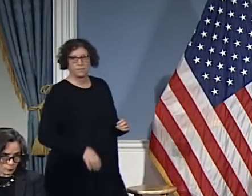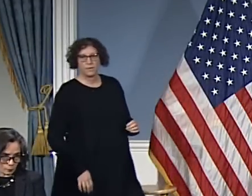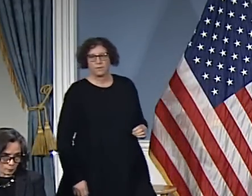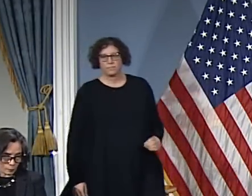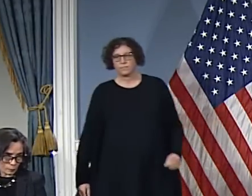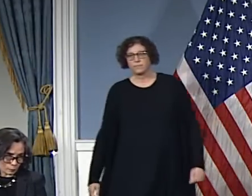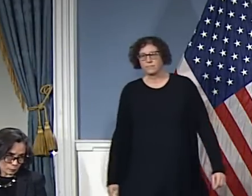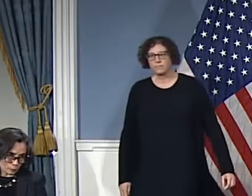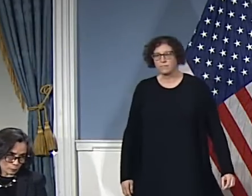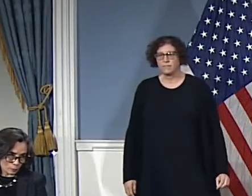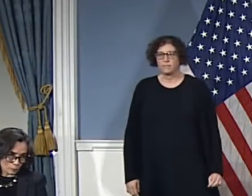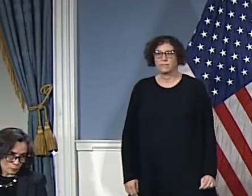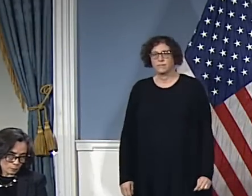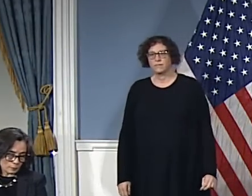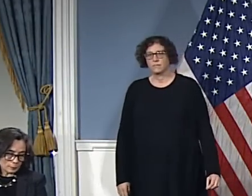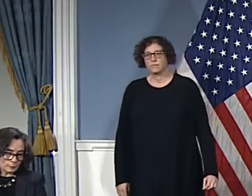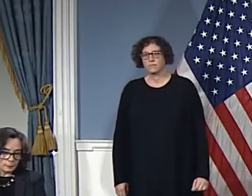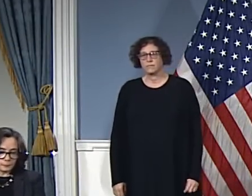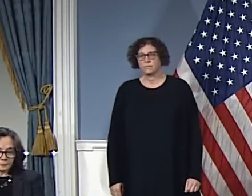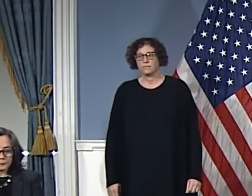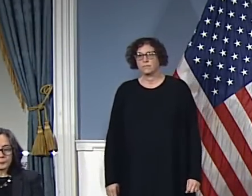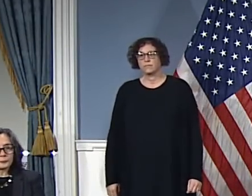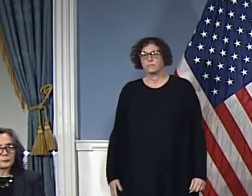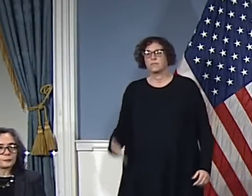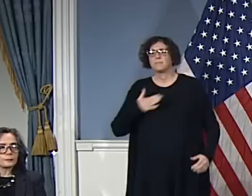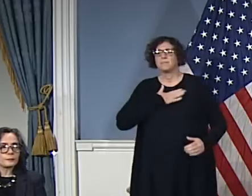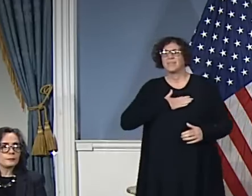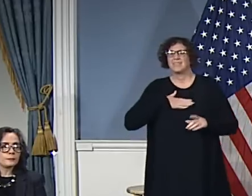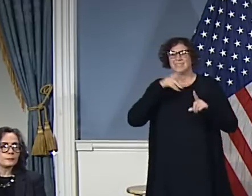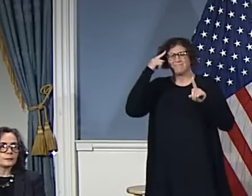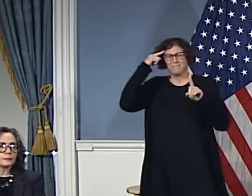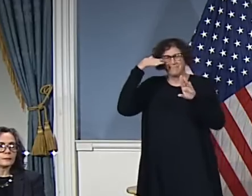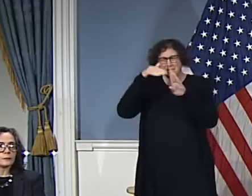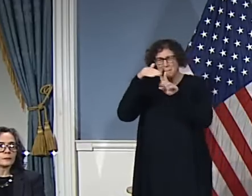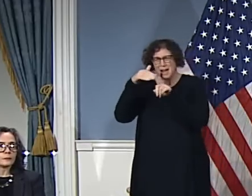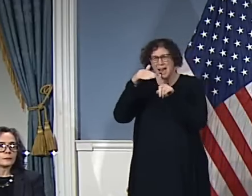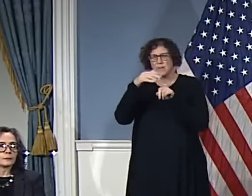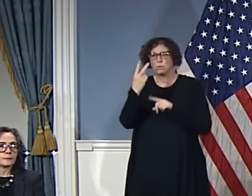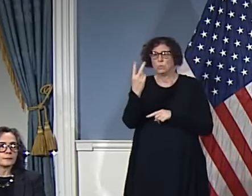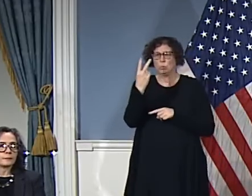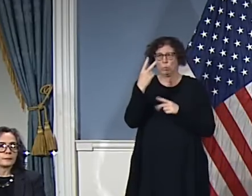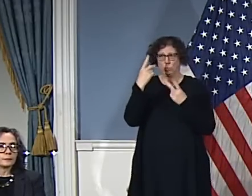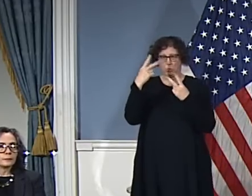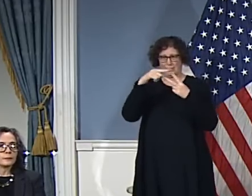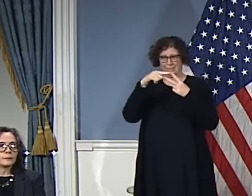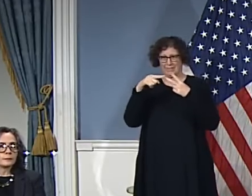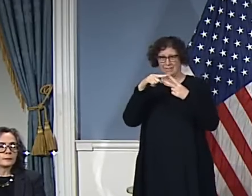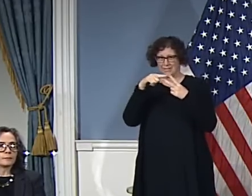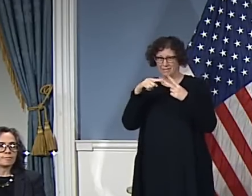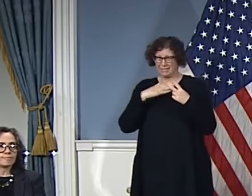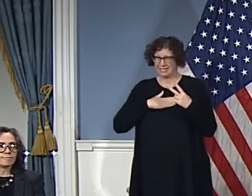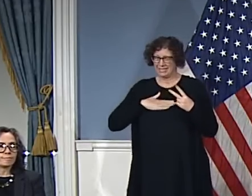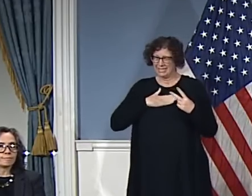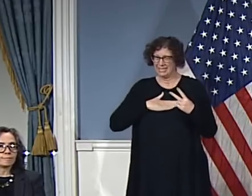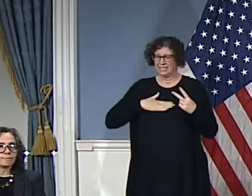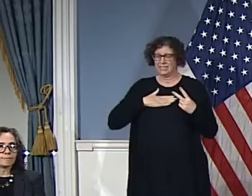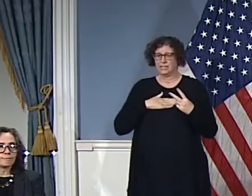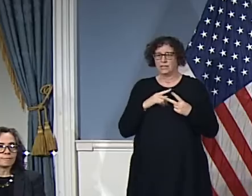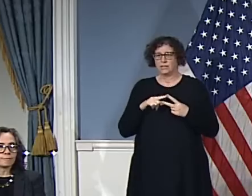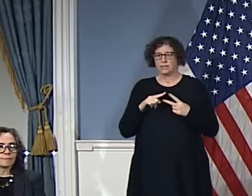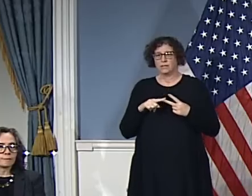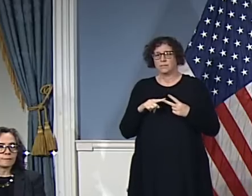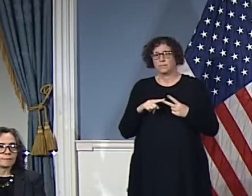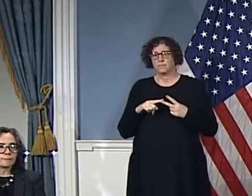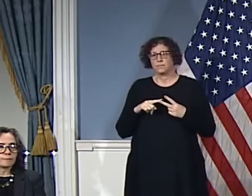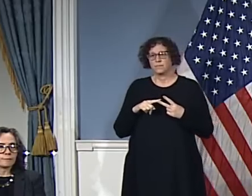questions to no more than 2, including follow-ups. This allows us to be fair and try to get to as many people as possible. We will start off